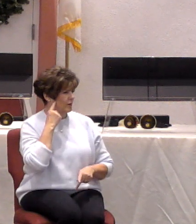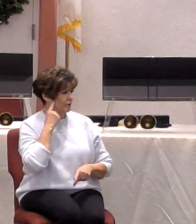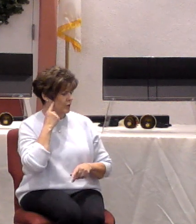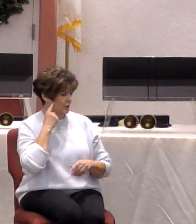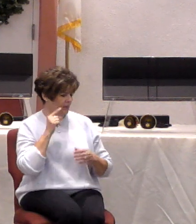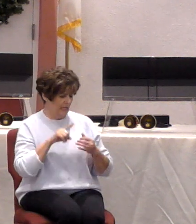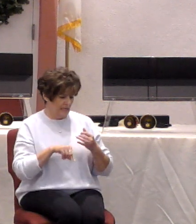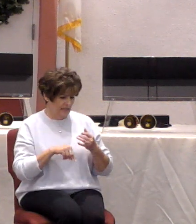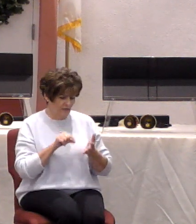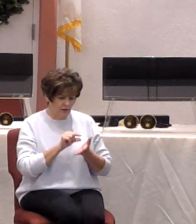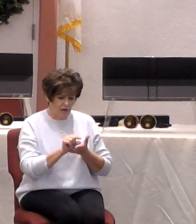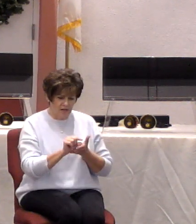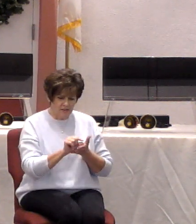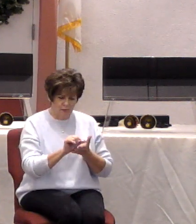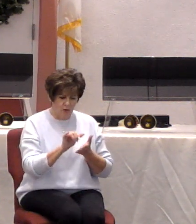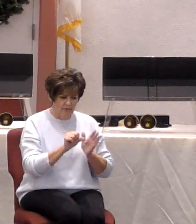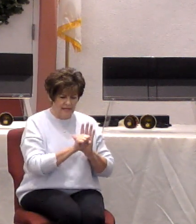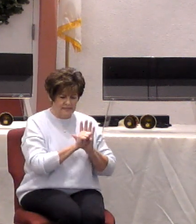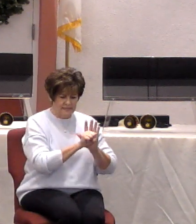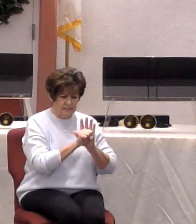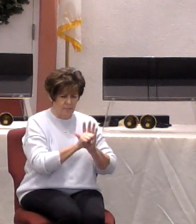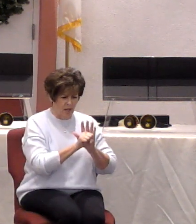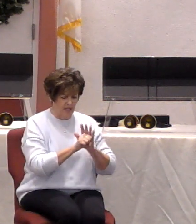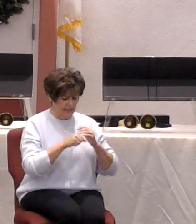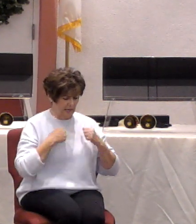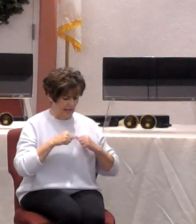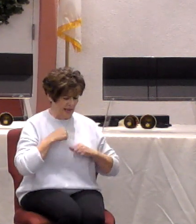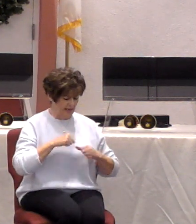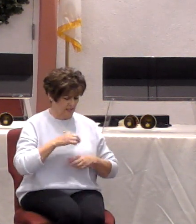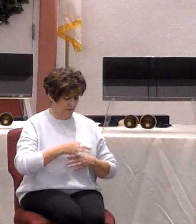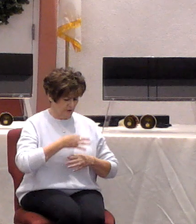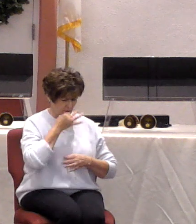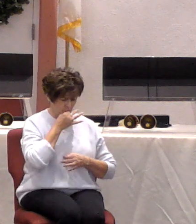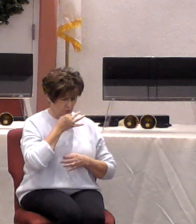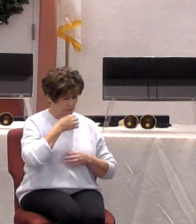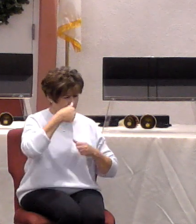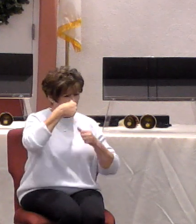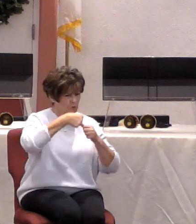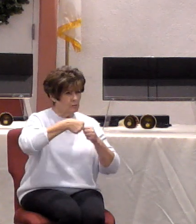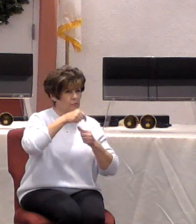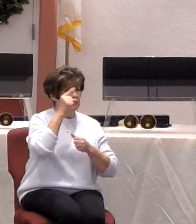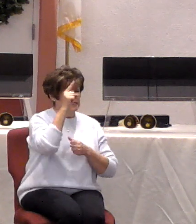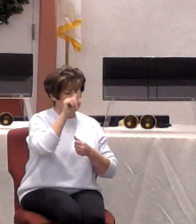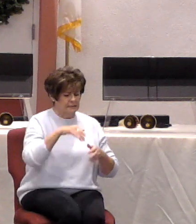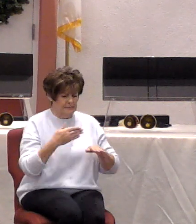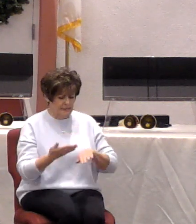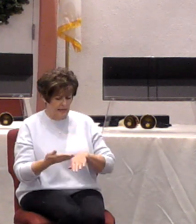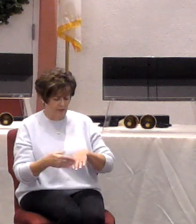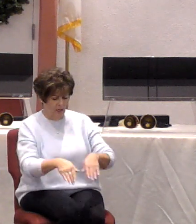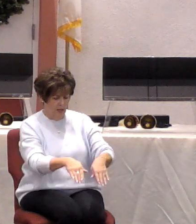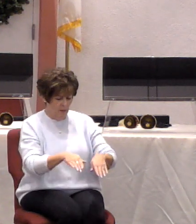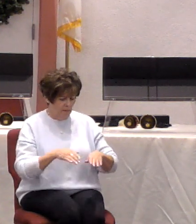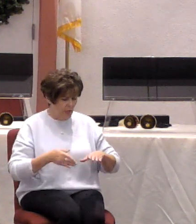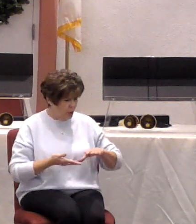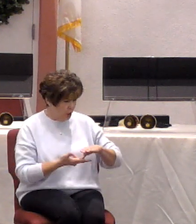gospel through the symbolic act of taking the Lord's Supper and remembering his death and burial and resurrection, what he did